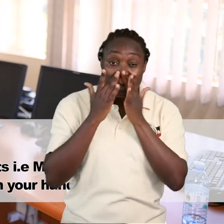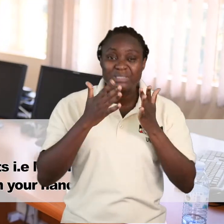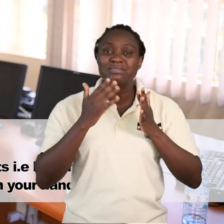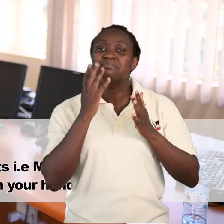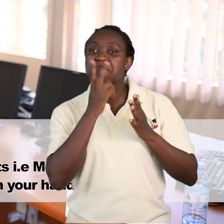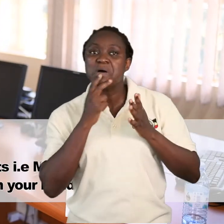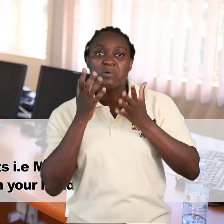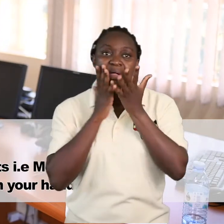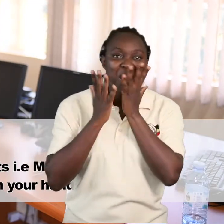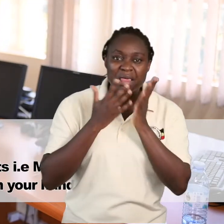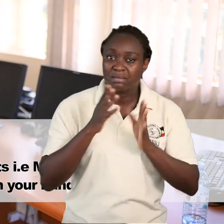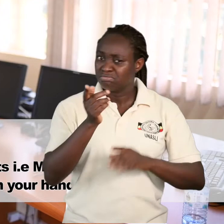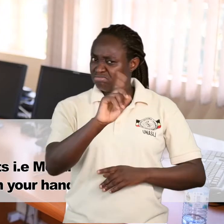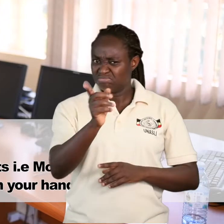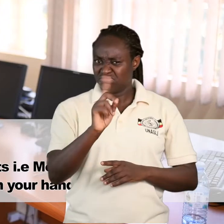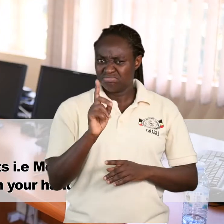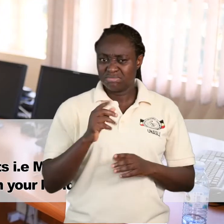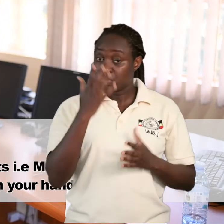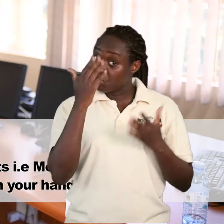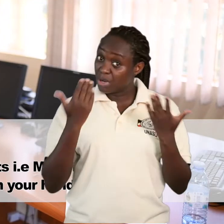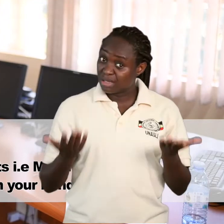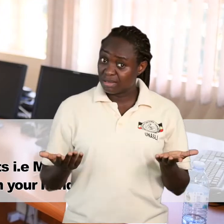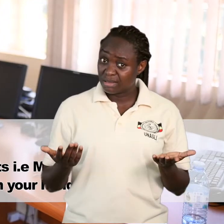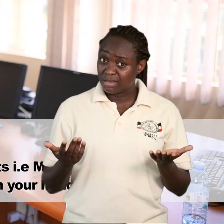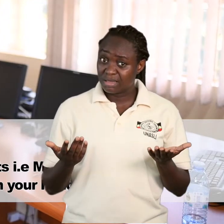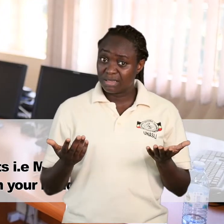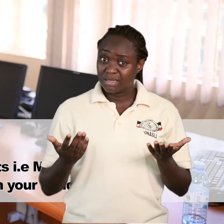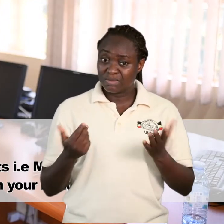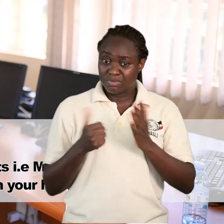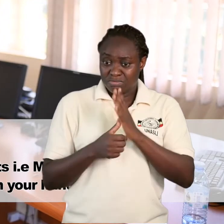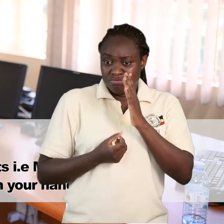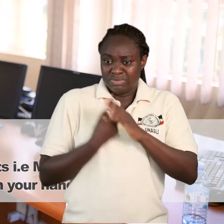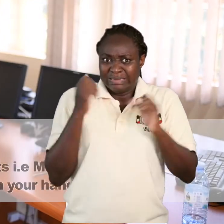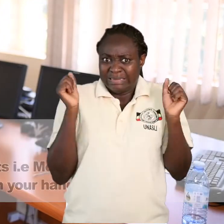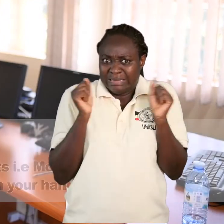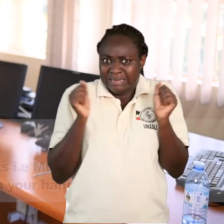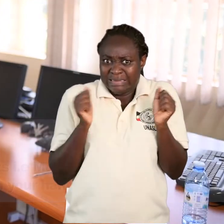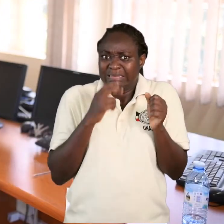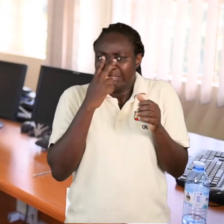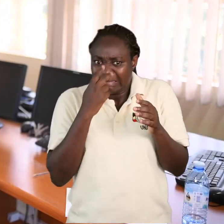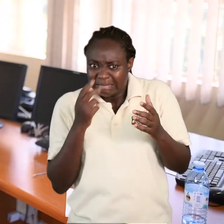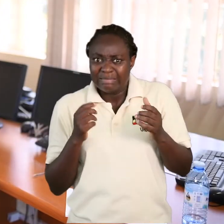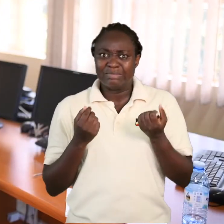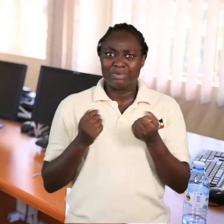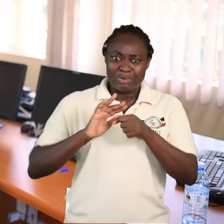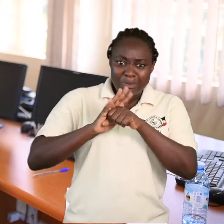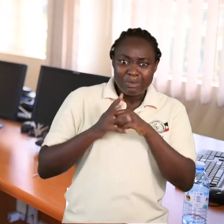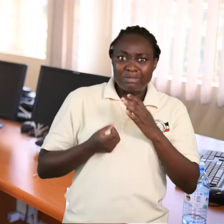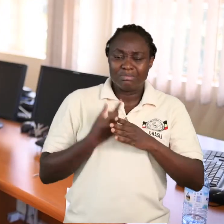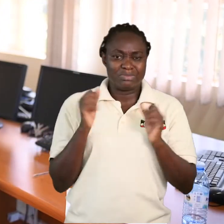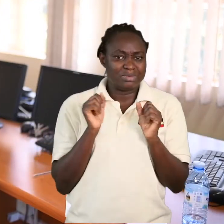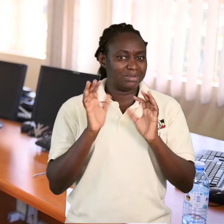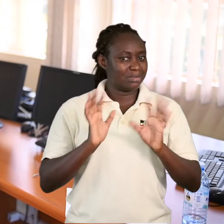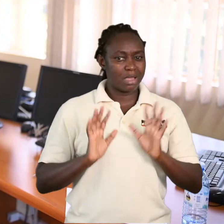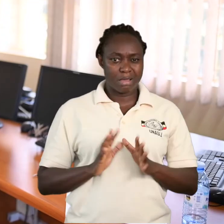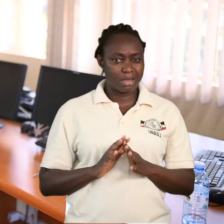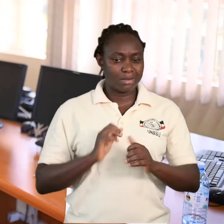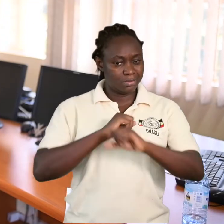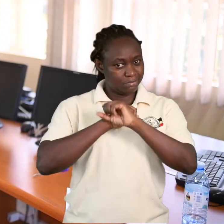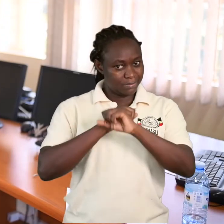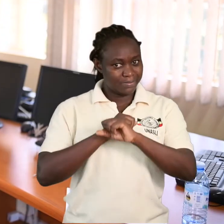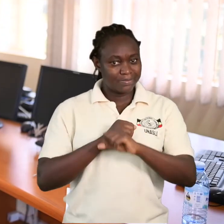mouth. Why? So that you don't get infected by the COVID-19. I